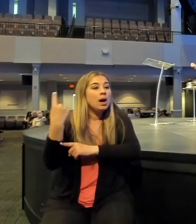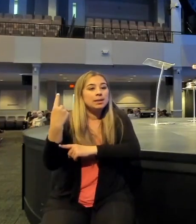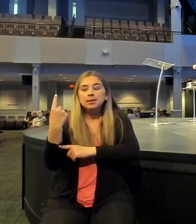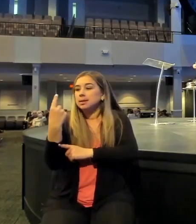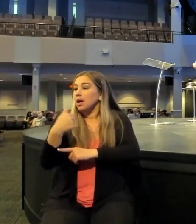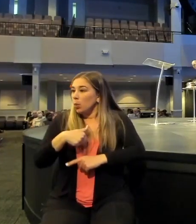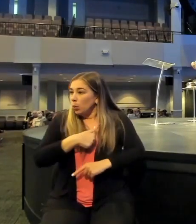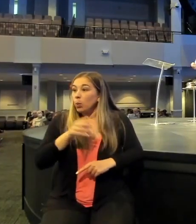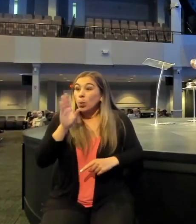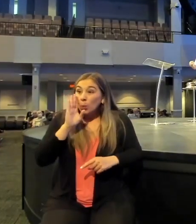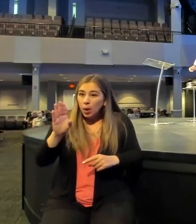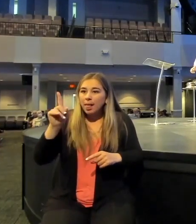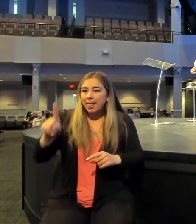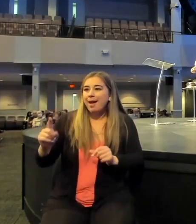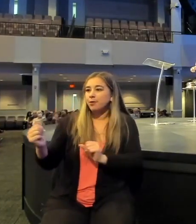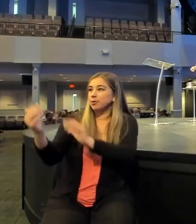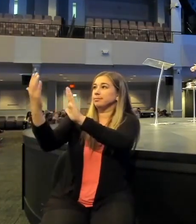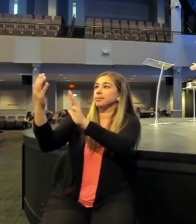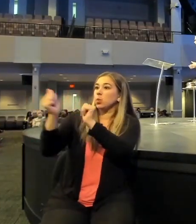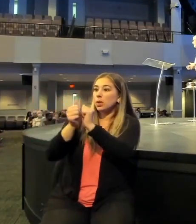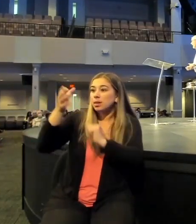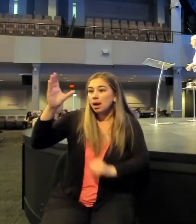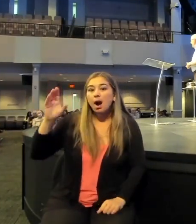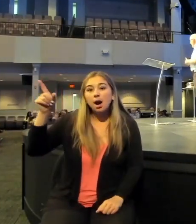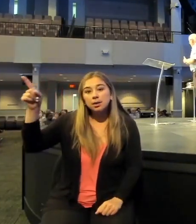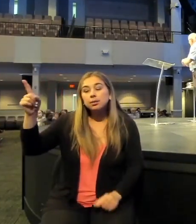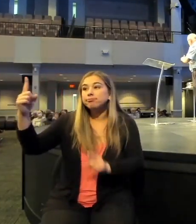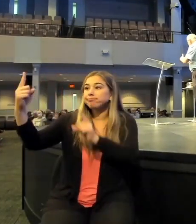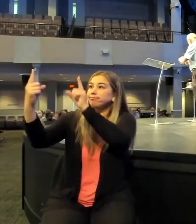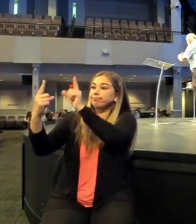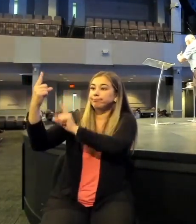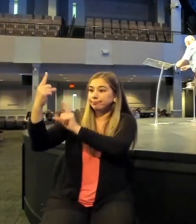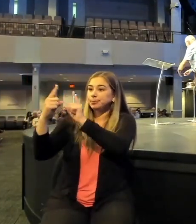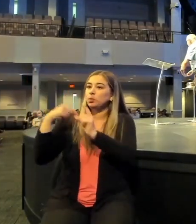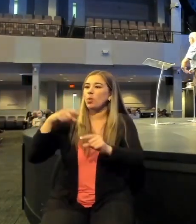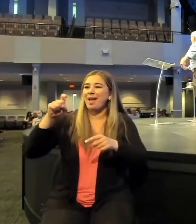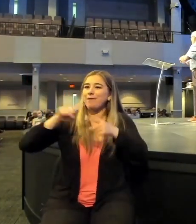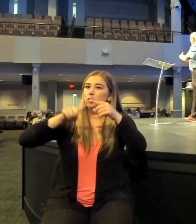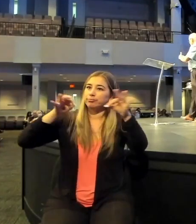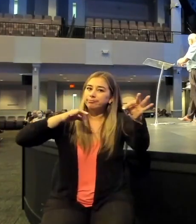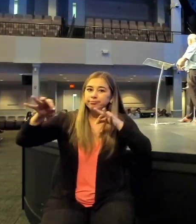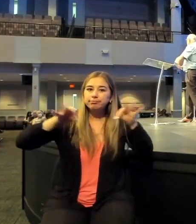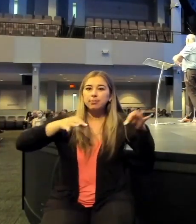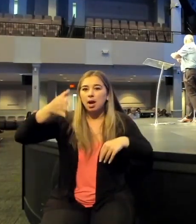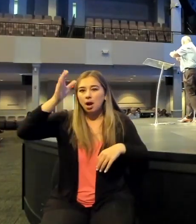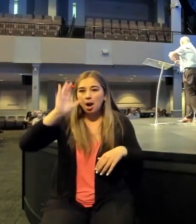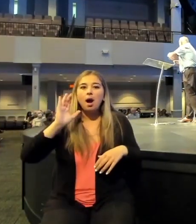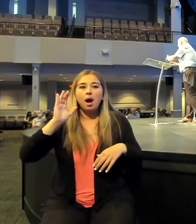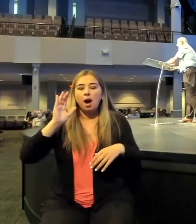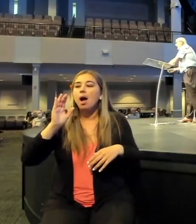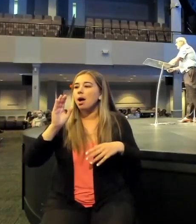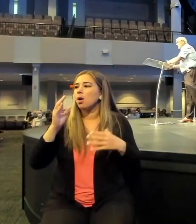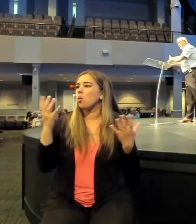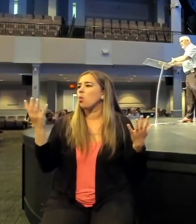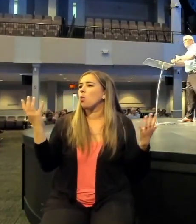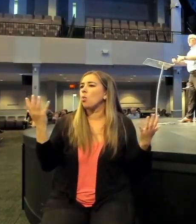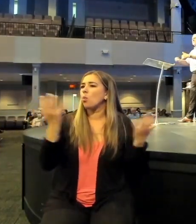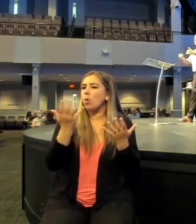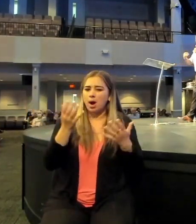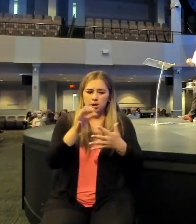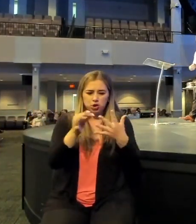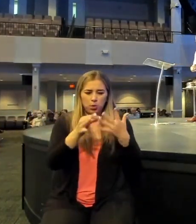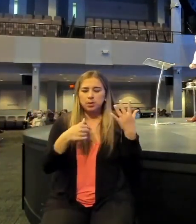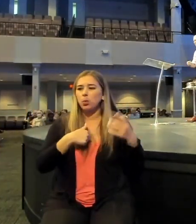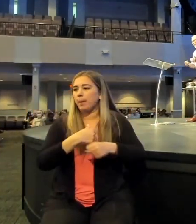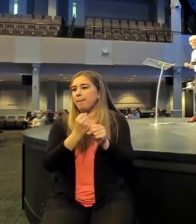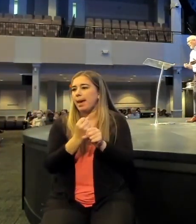will stand before God and we will give an account to God for the choices we made, the free